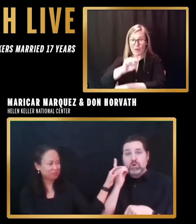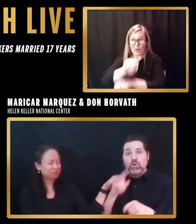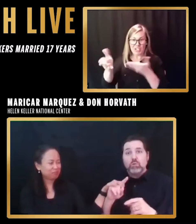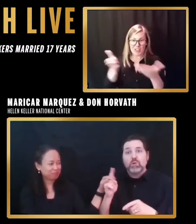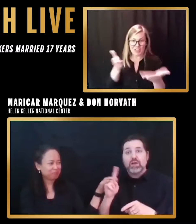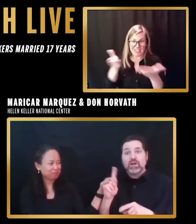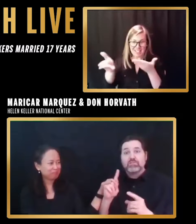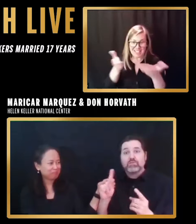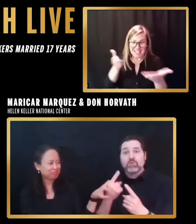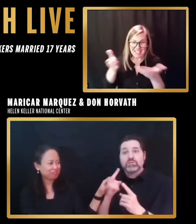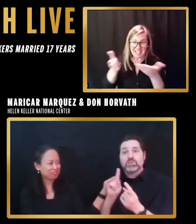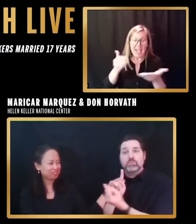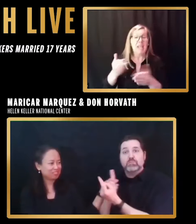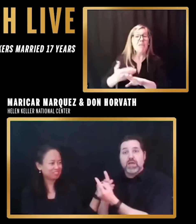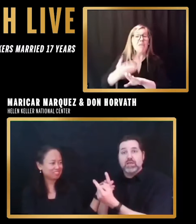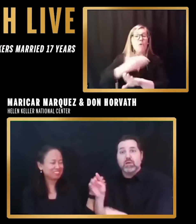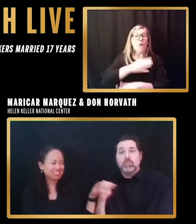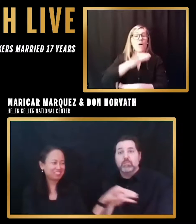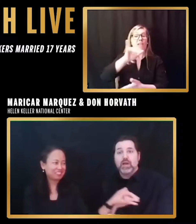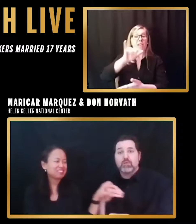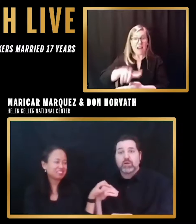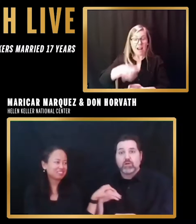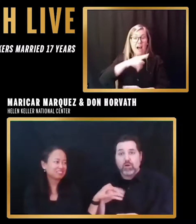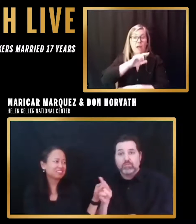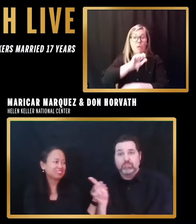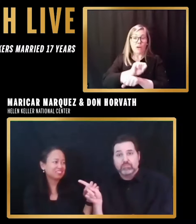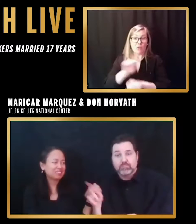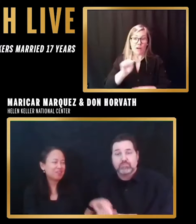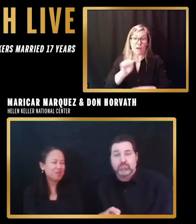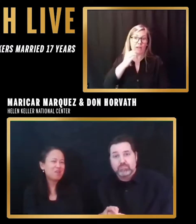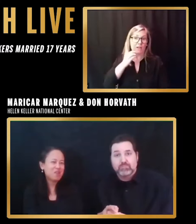dorm where I first met Maricar.